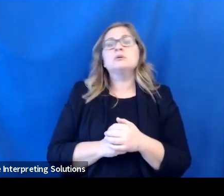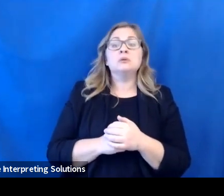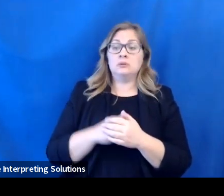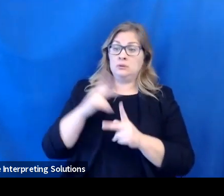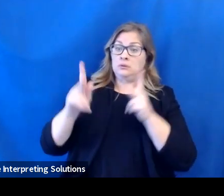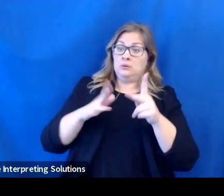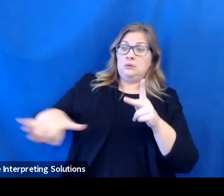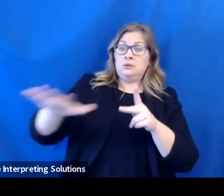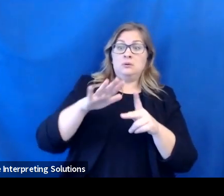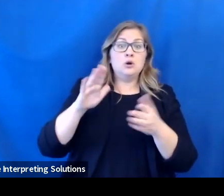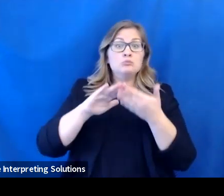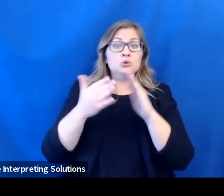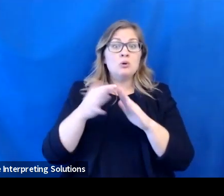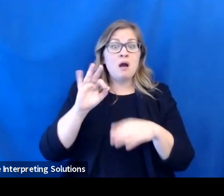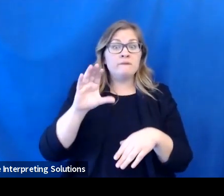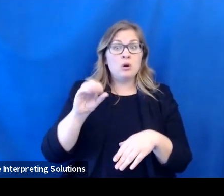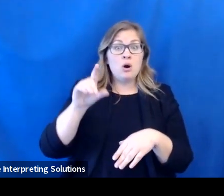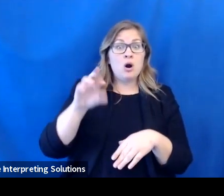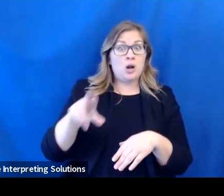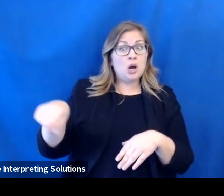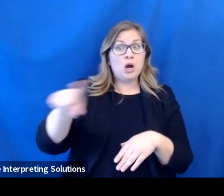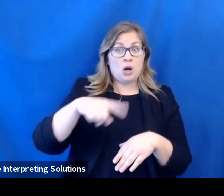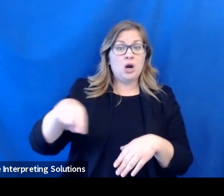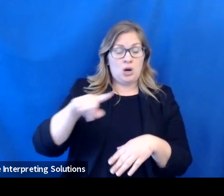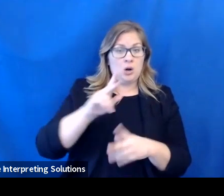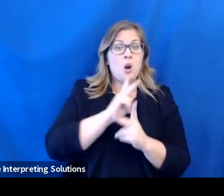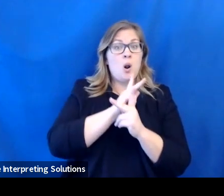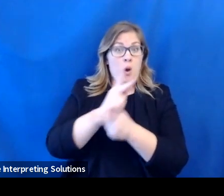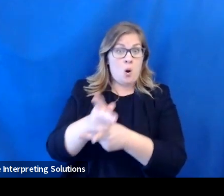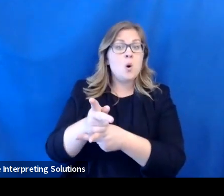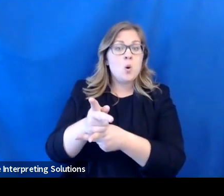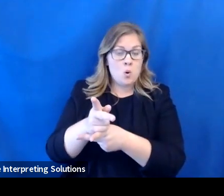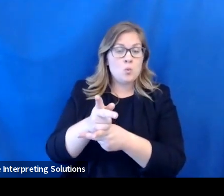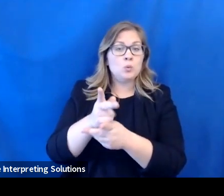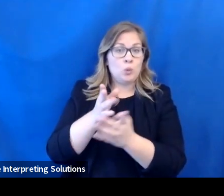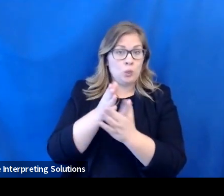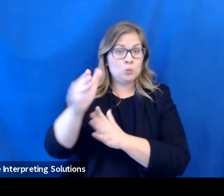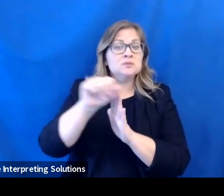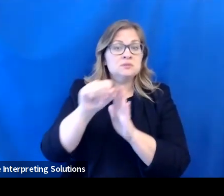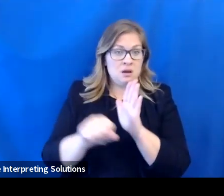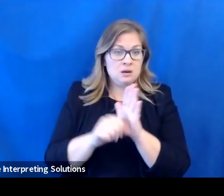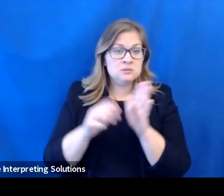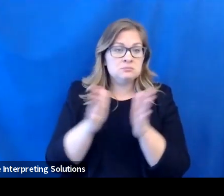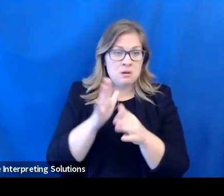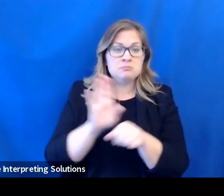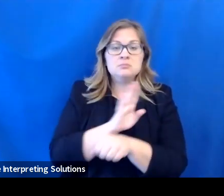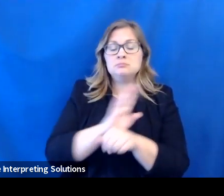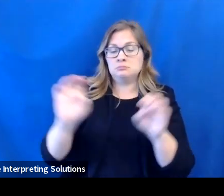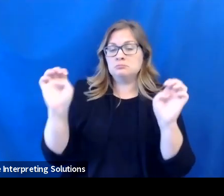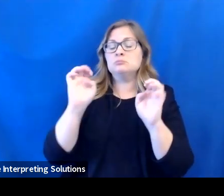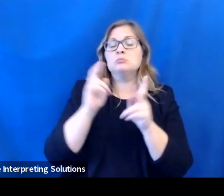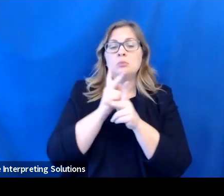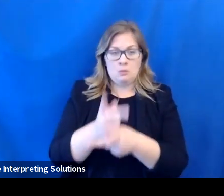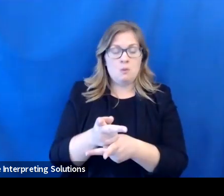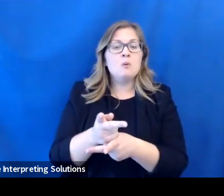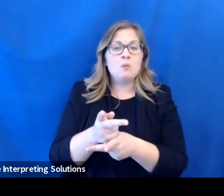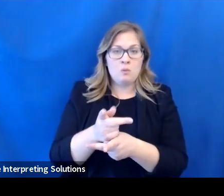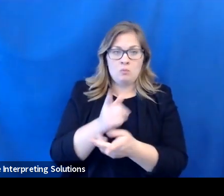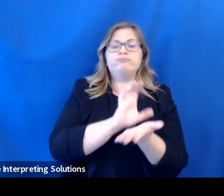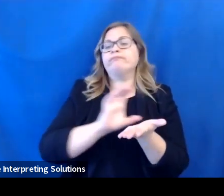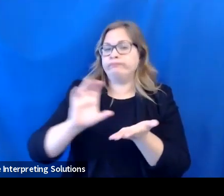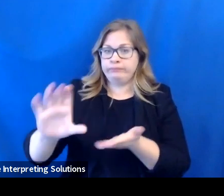half of the loans that we've authorized through our state small business emergency loan program have gone to lenders that exclusively serve business